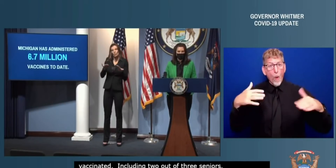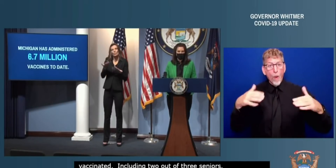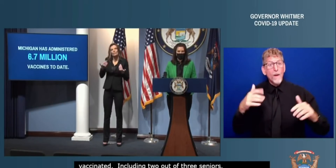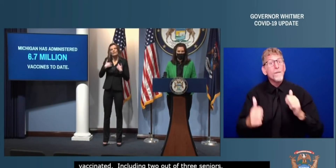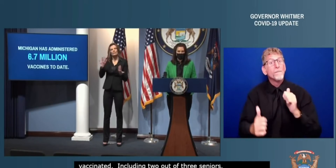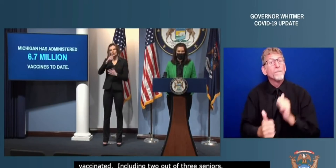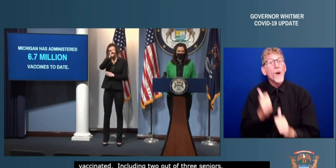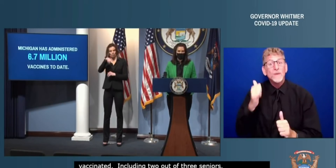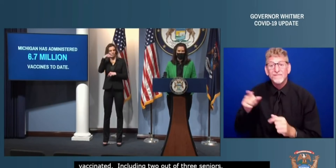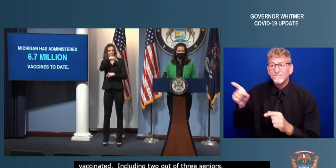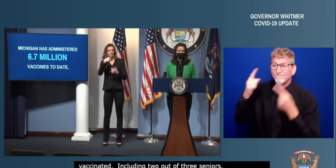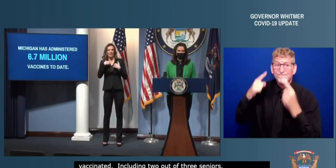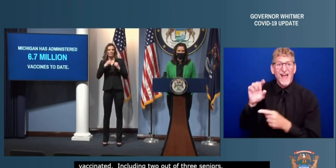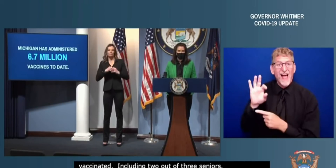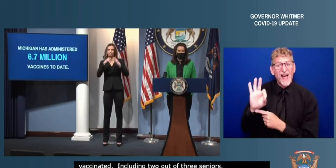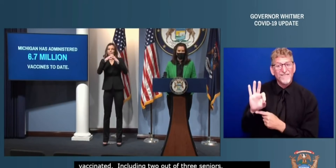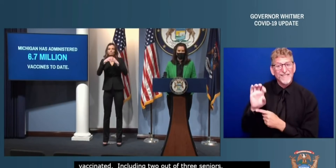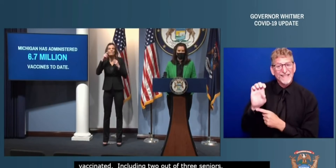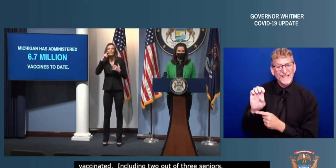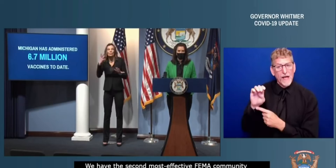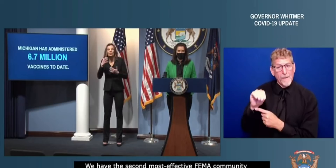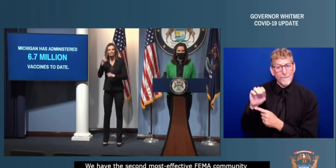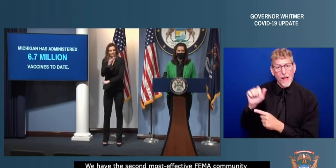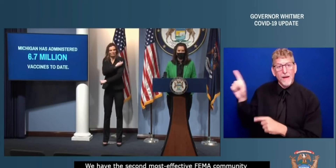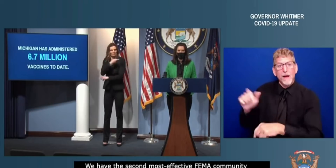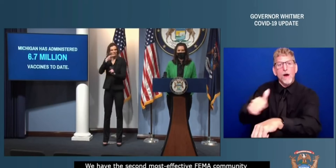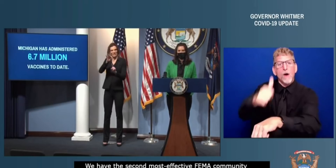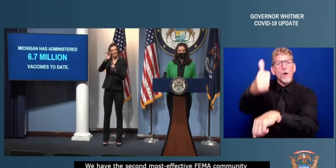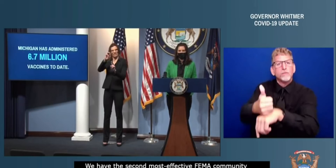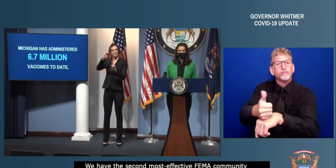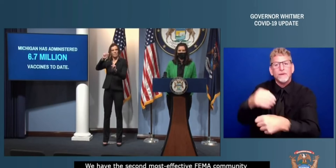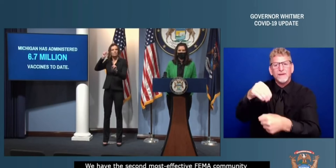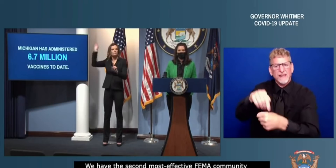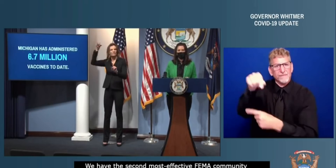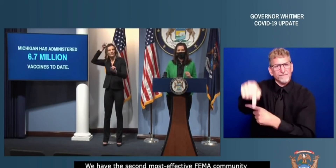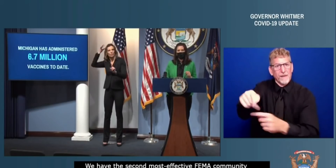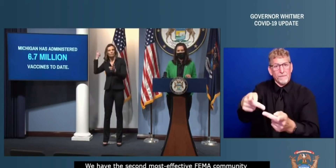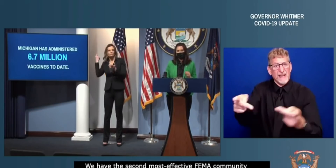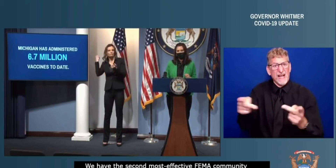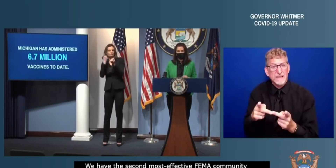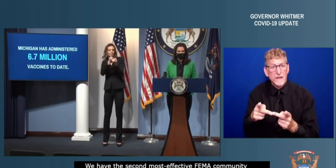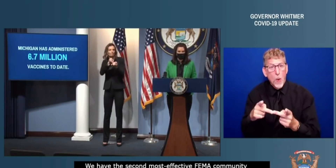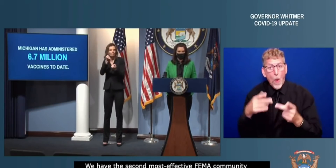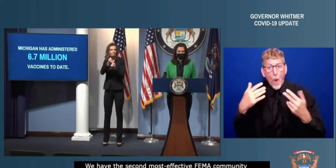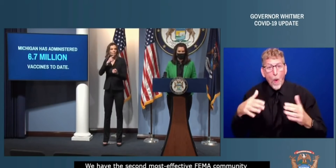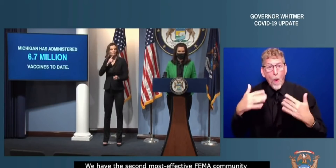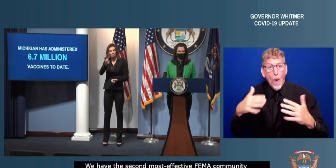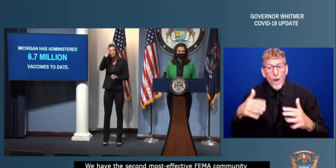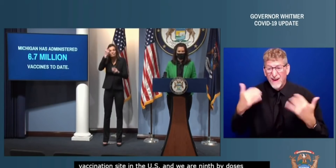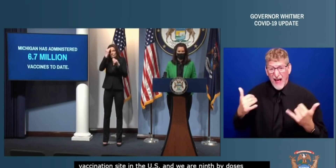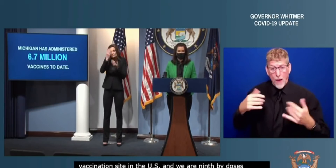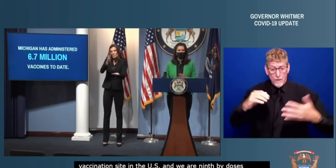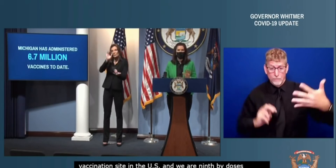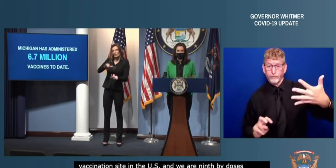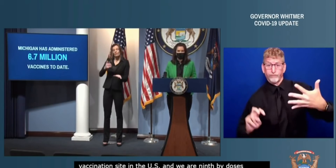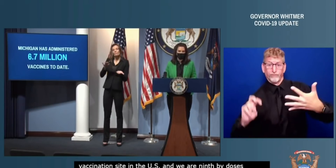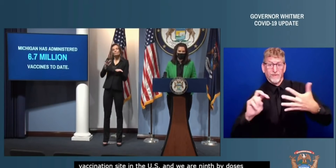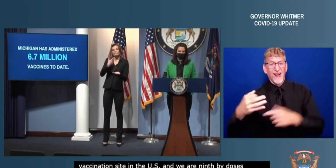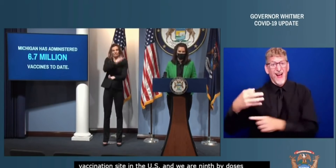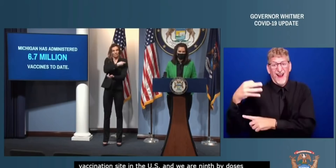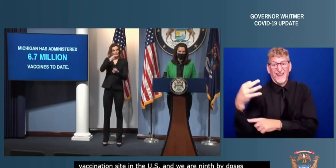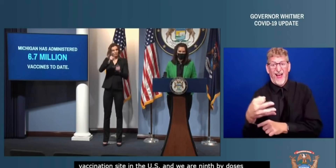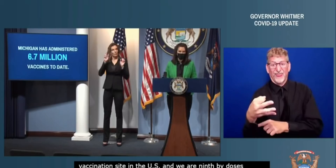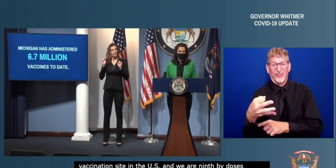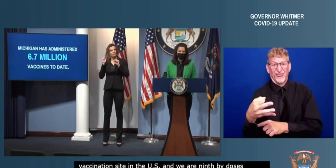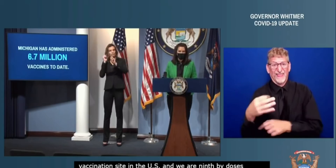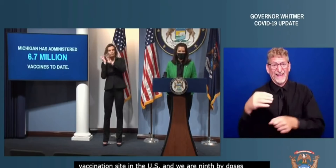9th by doses administered, and 96.4% of Michiganders are showing up for their second doses, above the